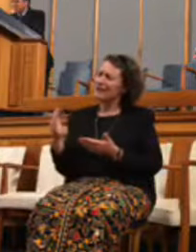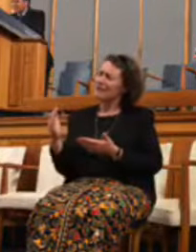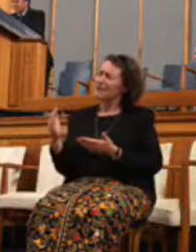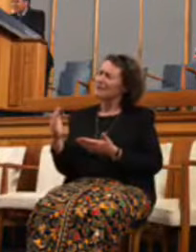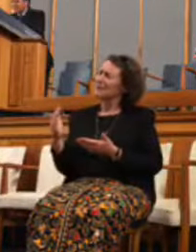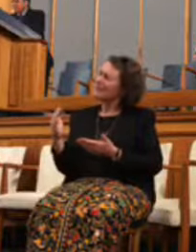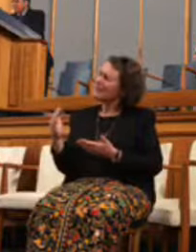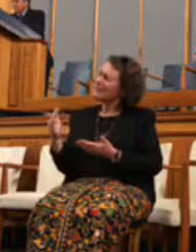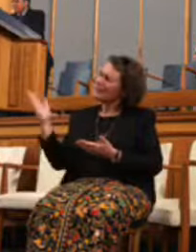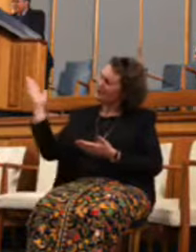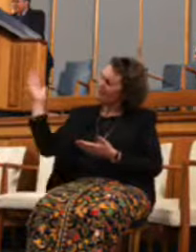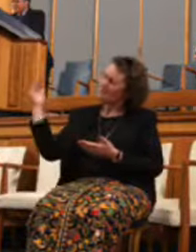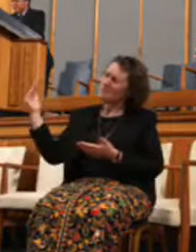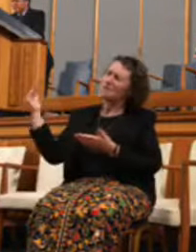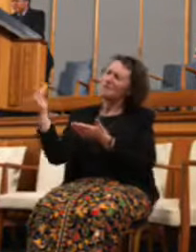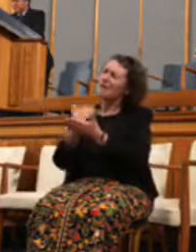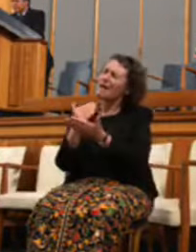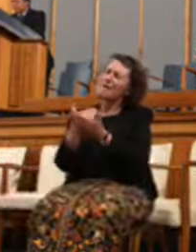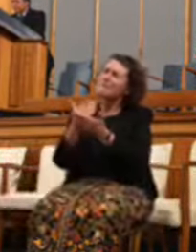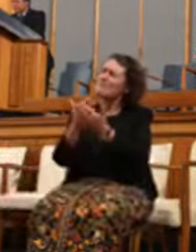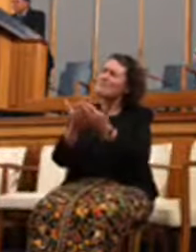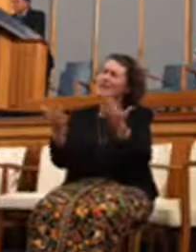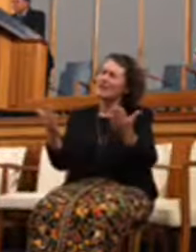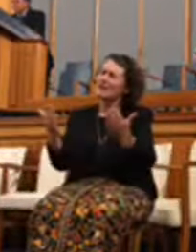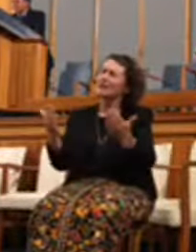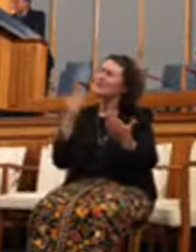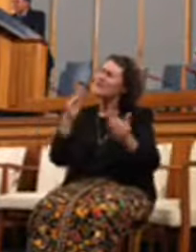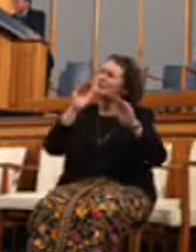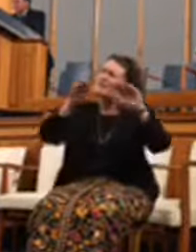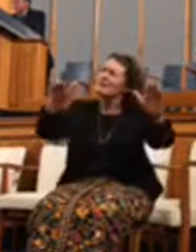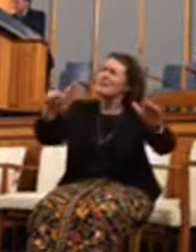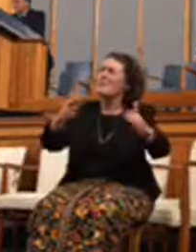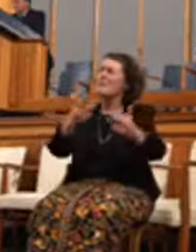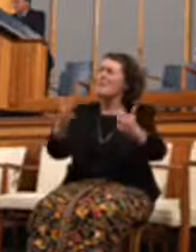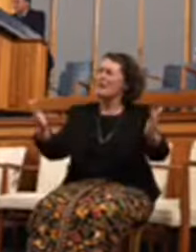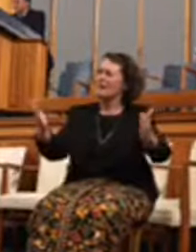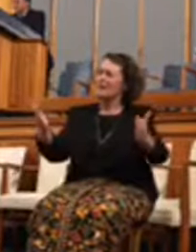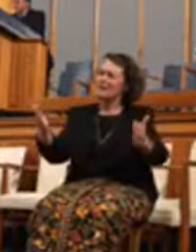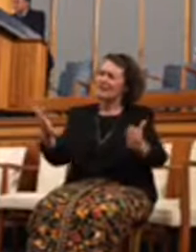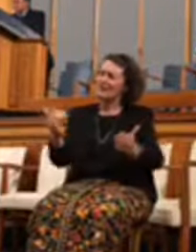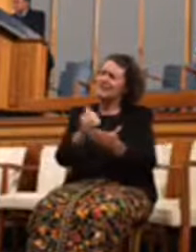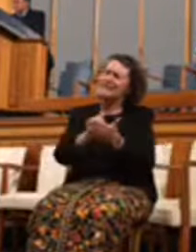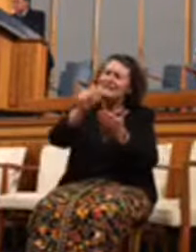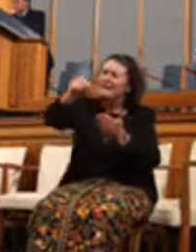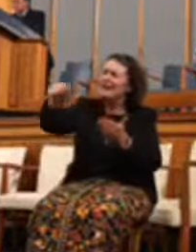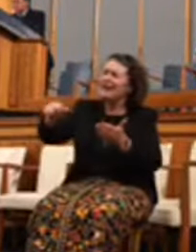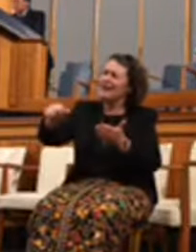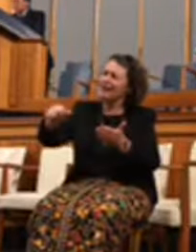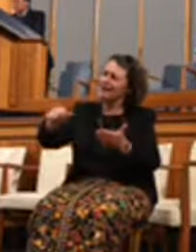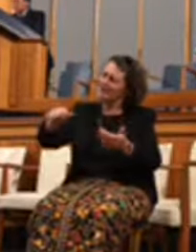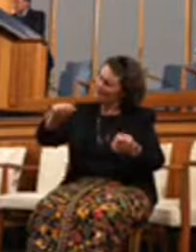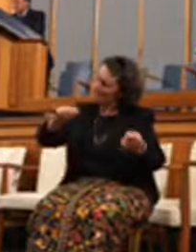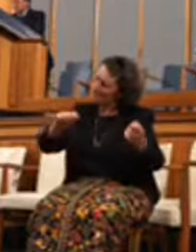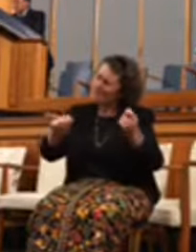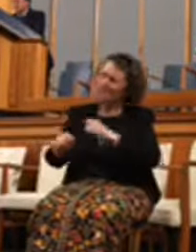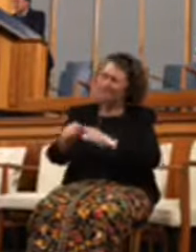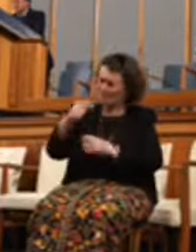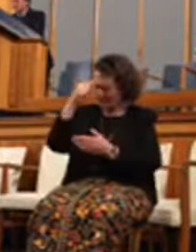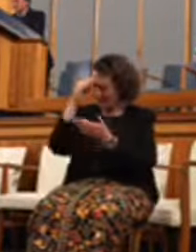heart of a sinner and give him the new birth, redemption through through the precious blood of the Lord Jesus